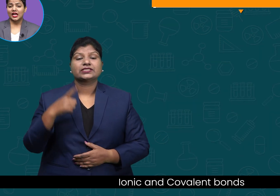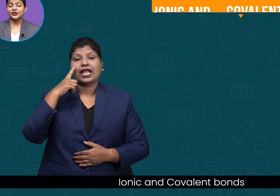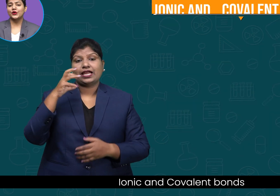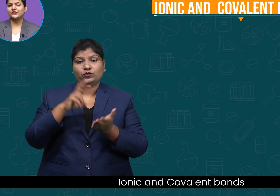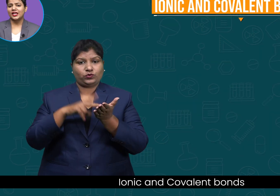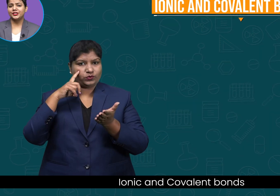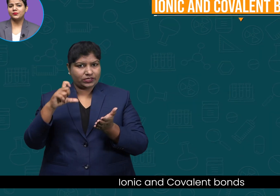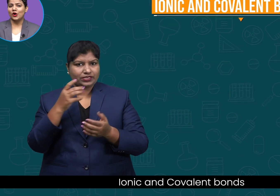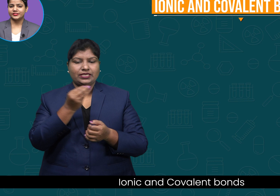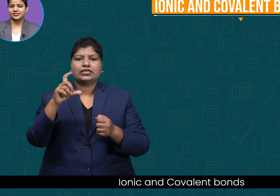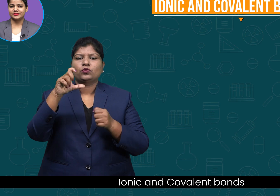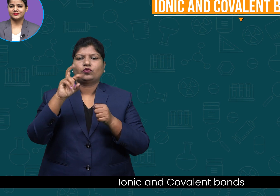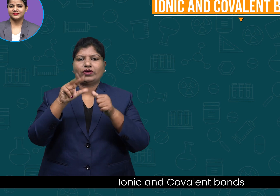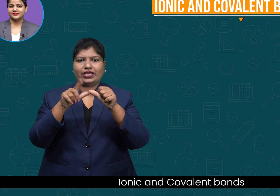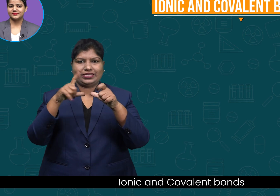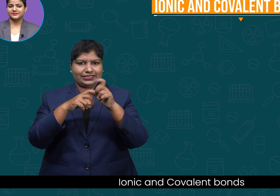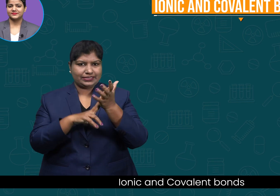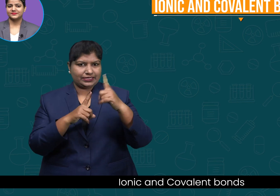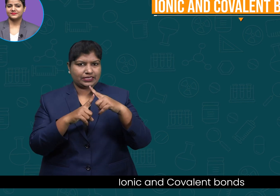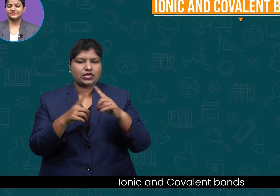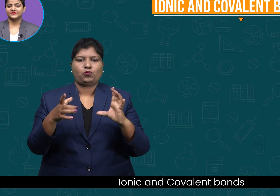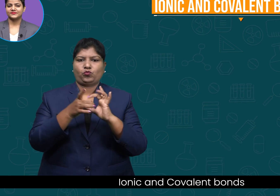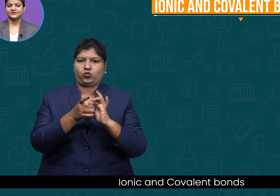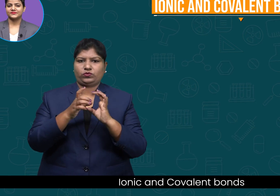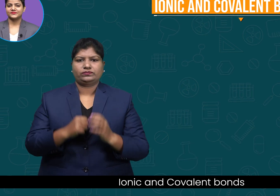Ionic and covalent bonds.